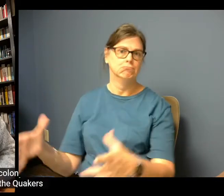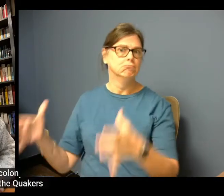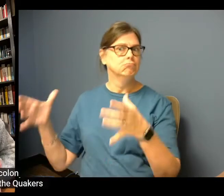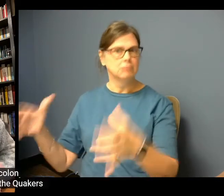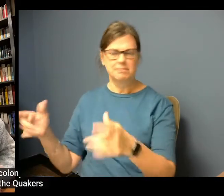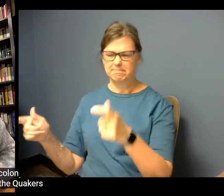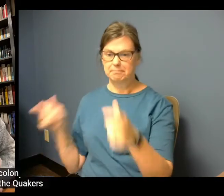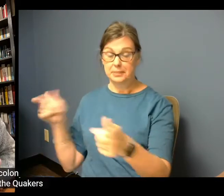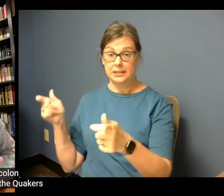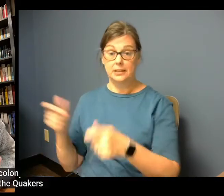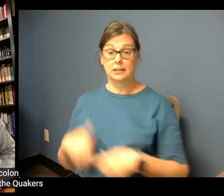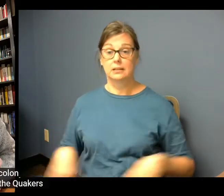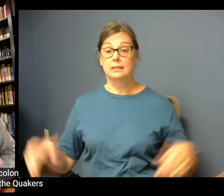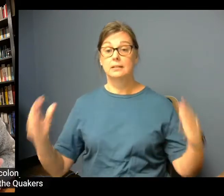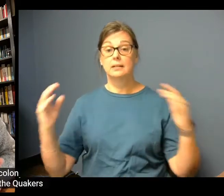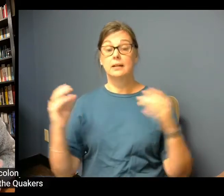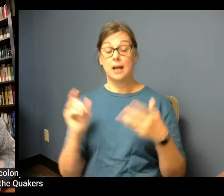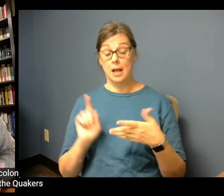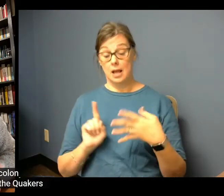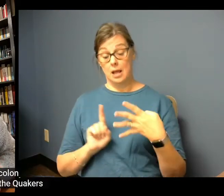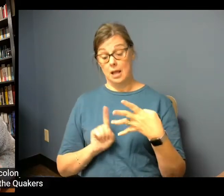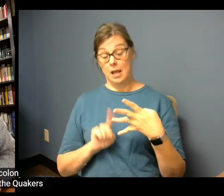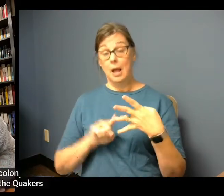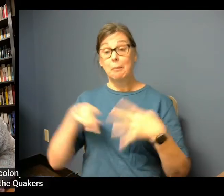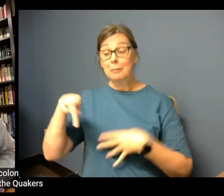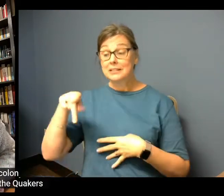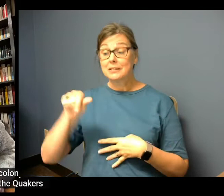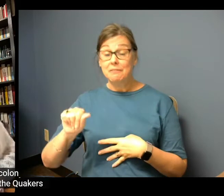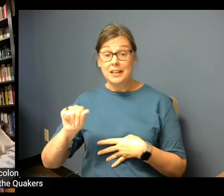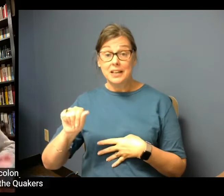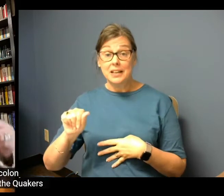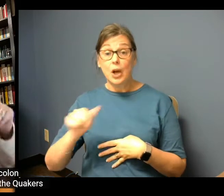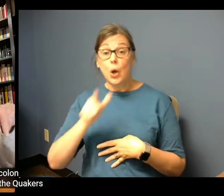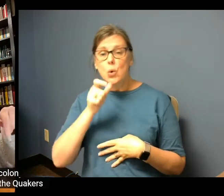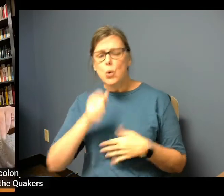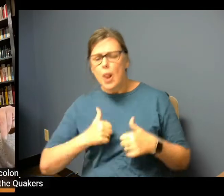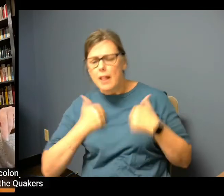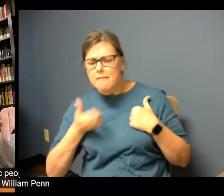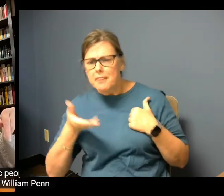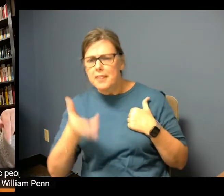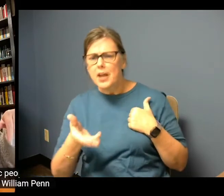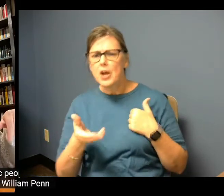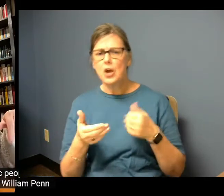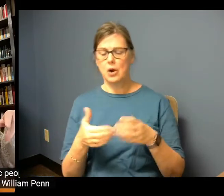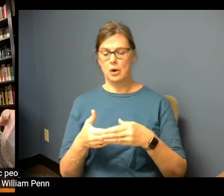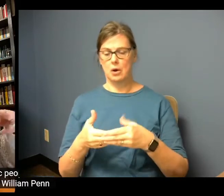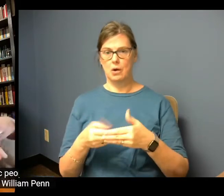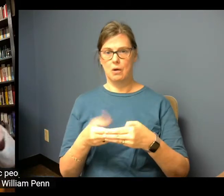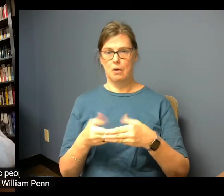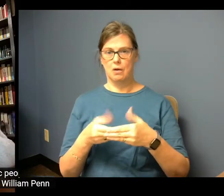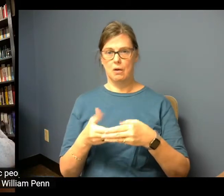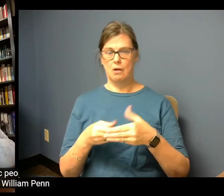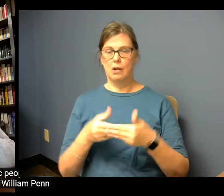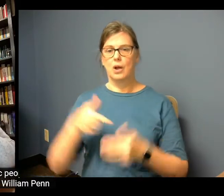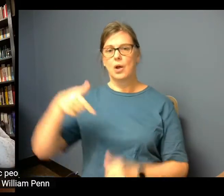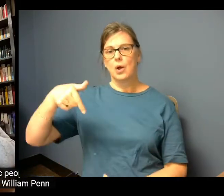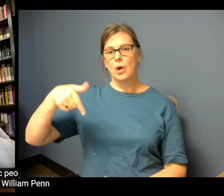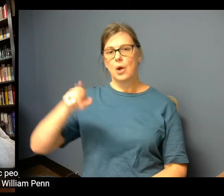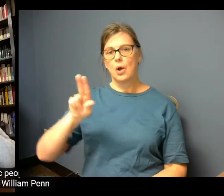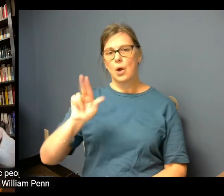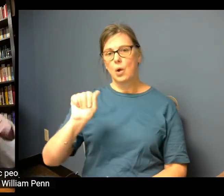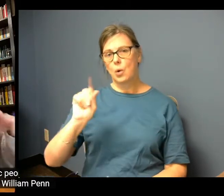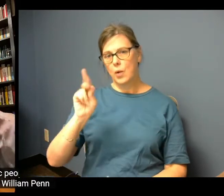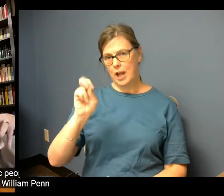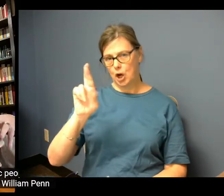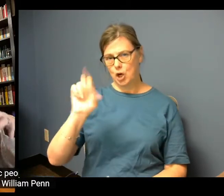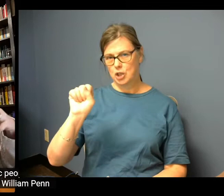For Pennsylvania, this is a Quaker colony. And so we're going to talk a little bit about the Quakers. And then I've got two specific people